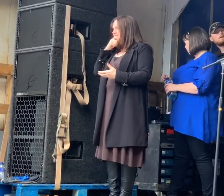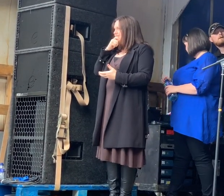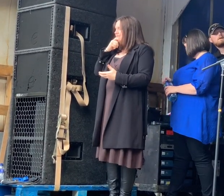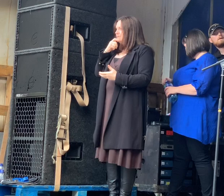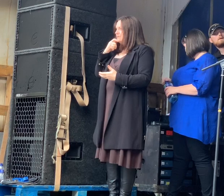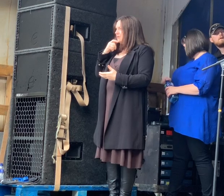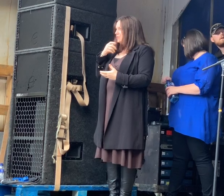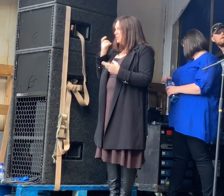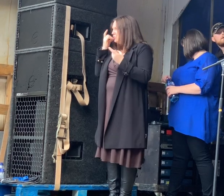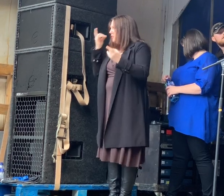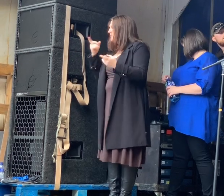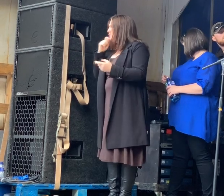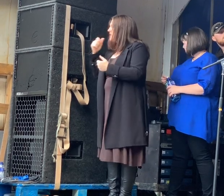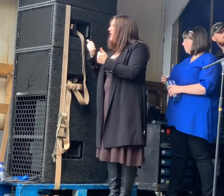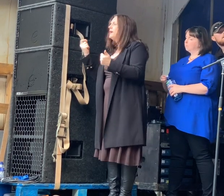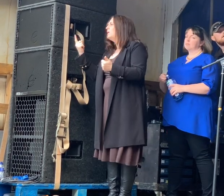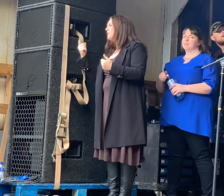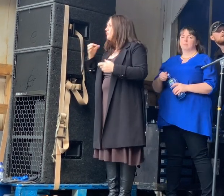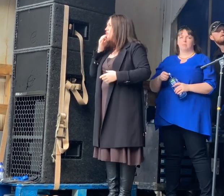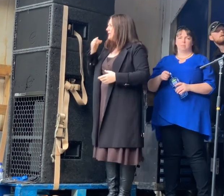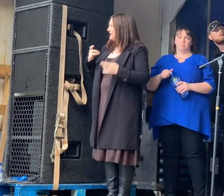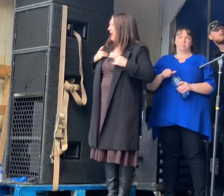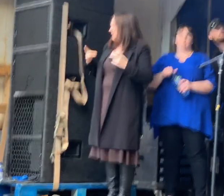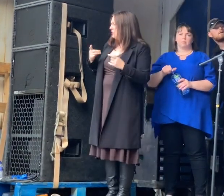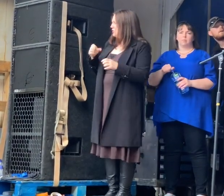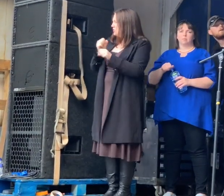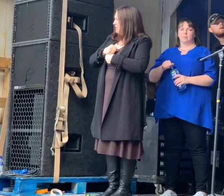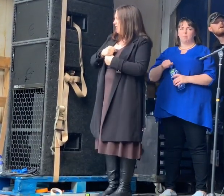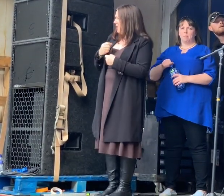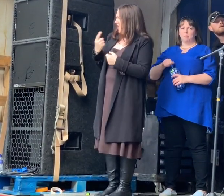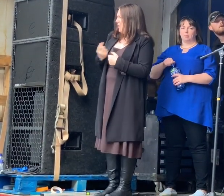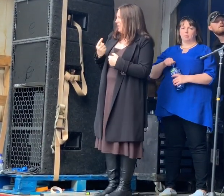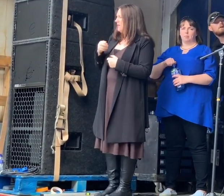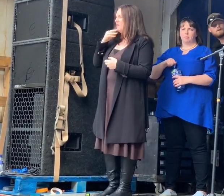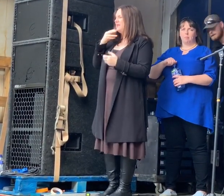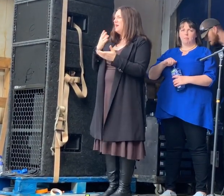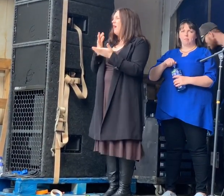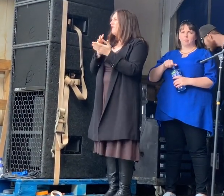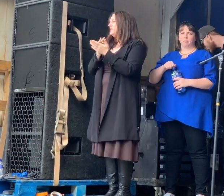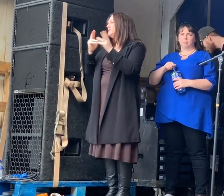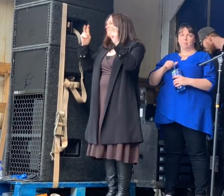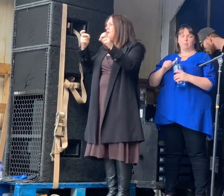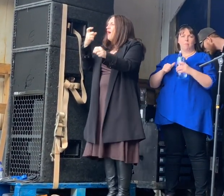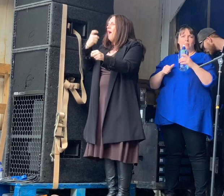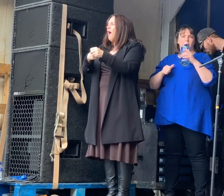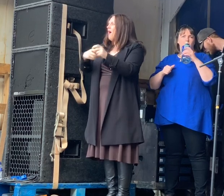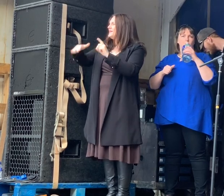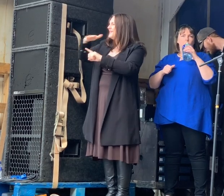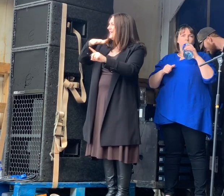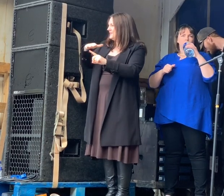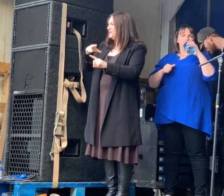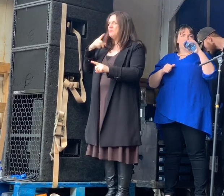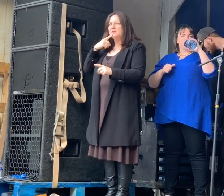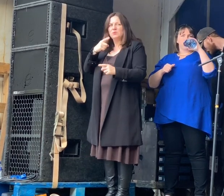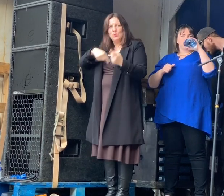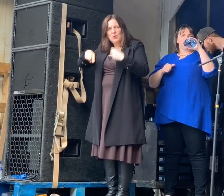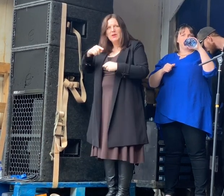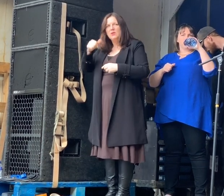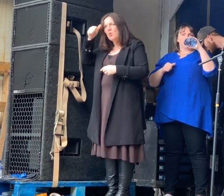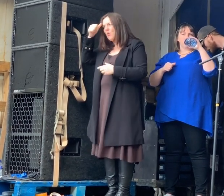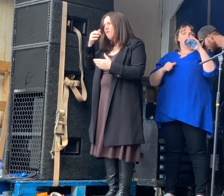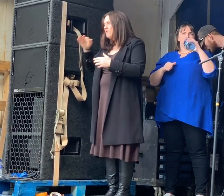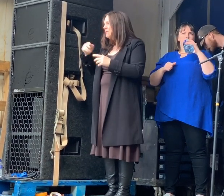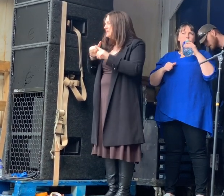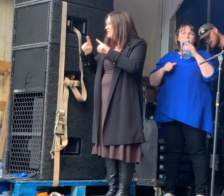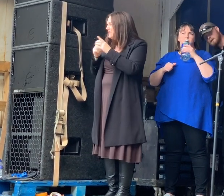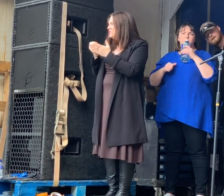and they'll suffer alone. And these are what they called the hard cases. But we learned through the story submissions to our